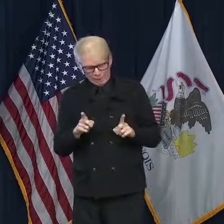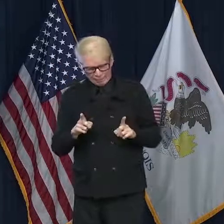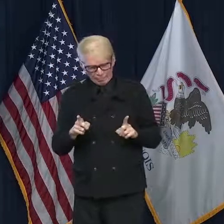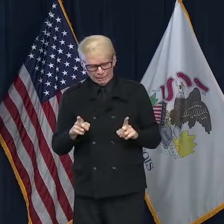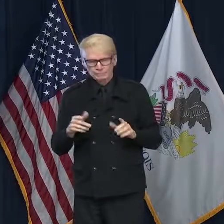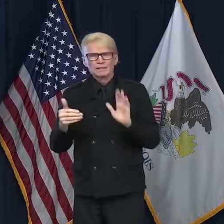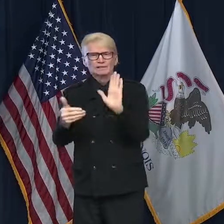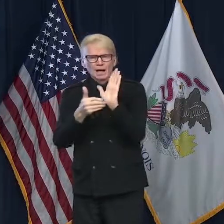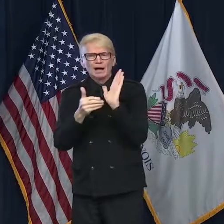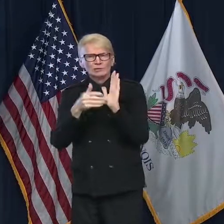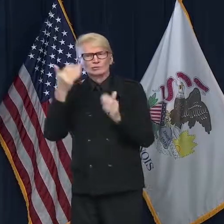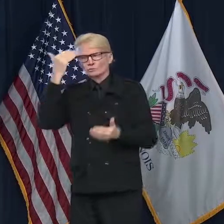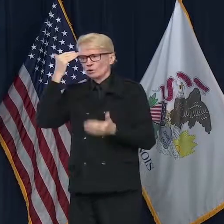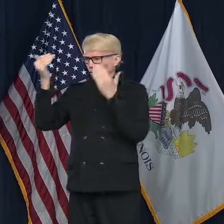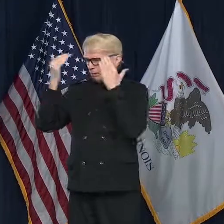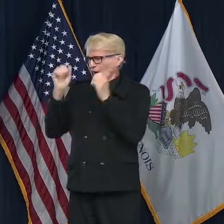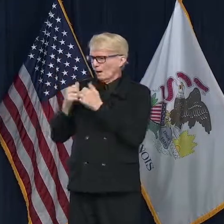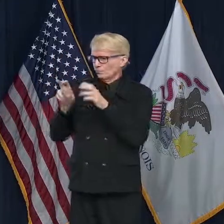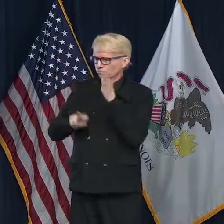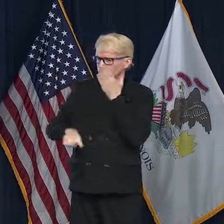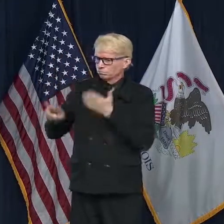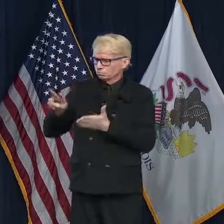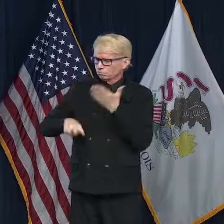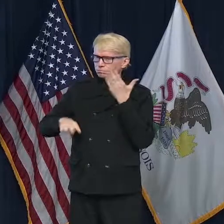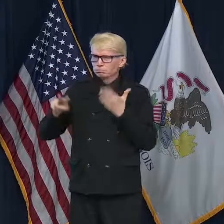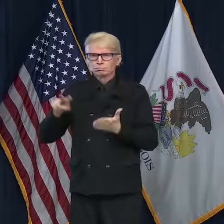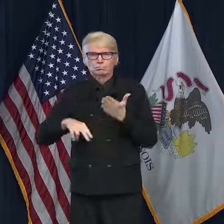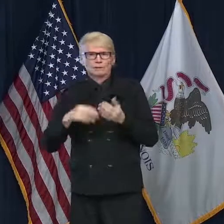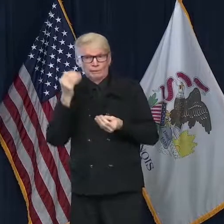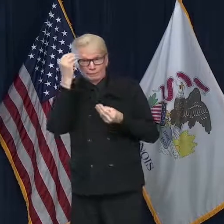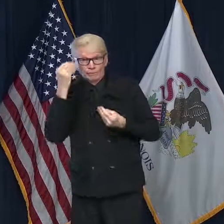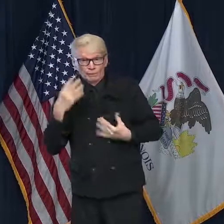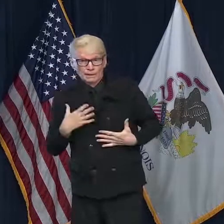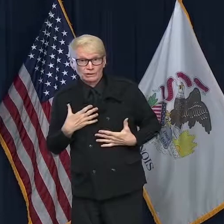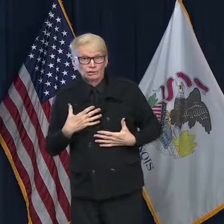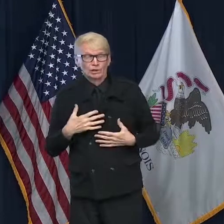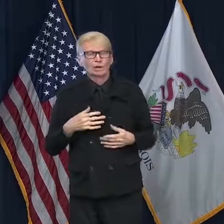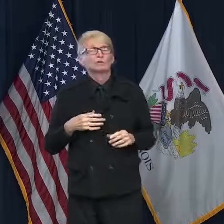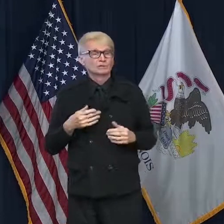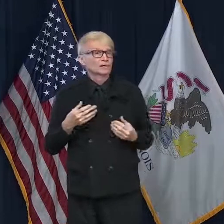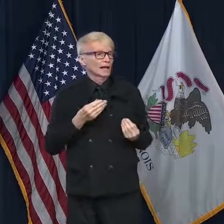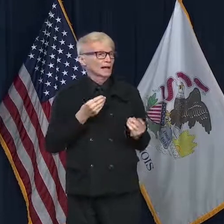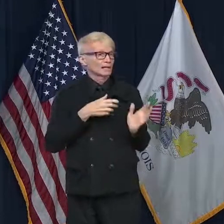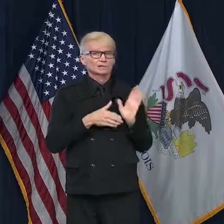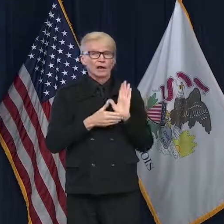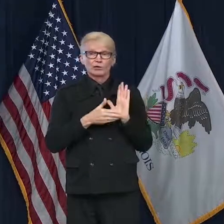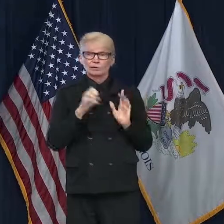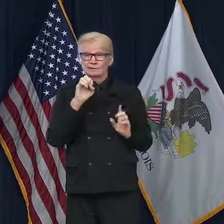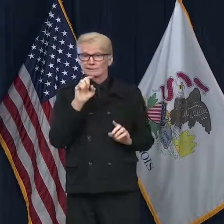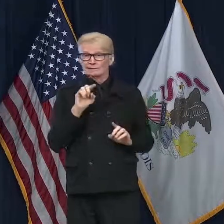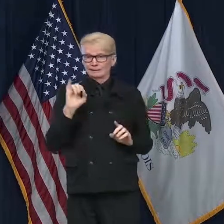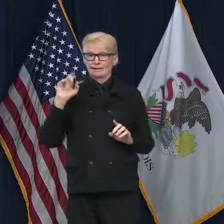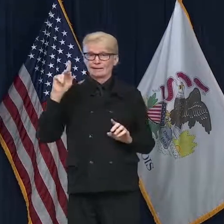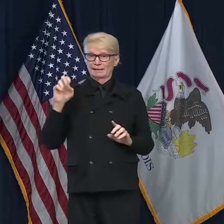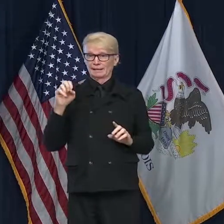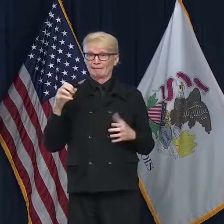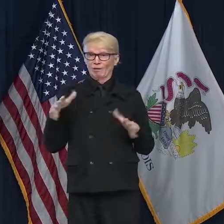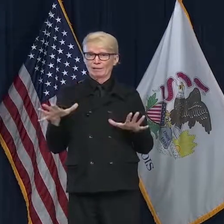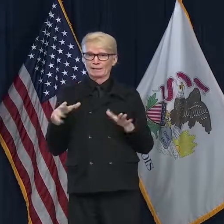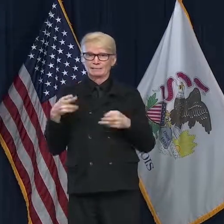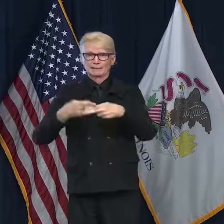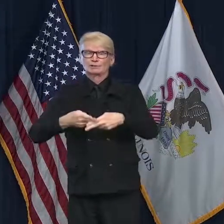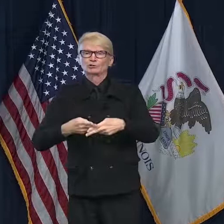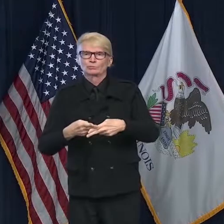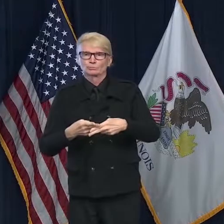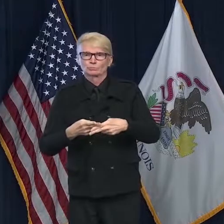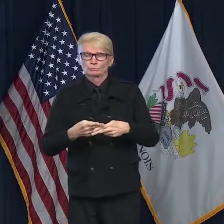doctors are on it at all times to make sure that, if the UK variant, I think Dr. Ezike said it brilliantly, if we